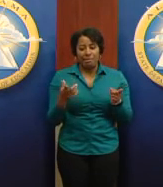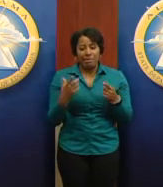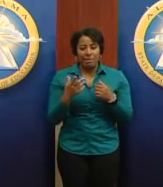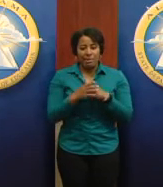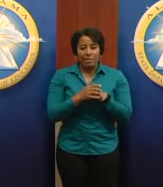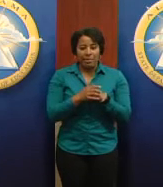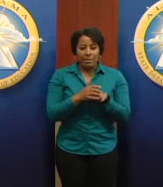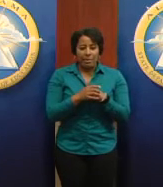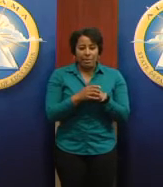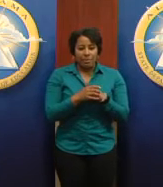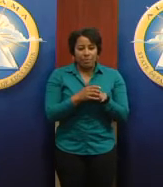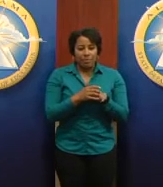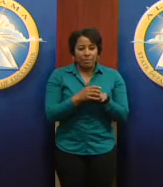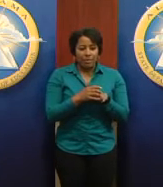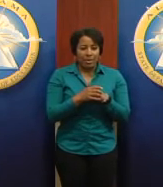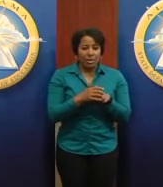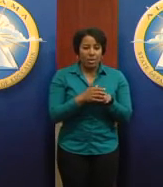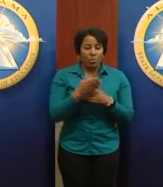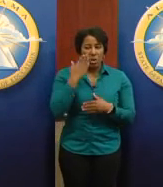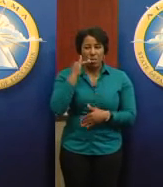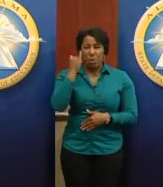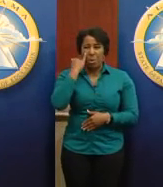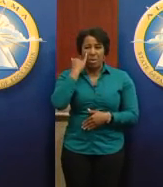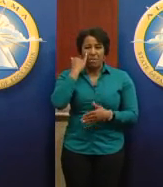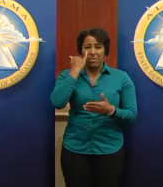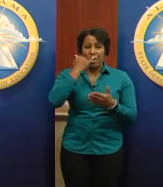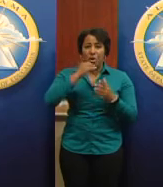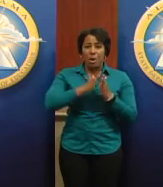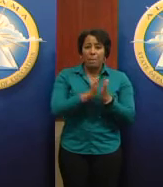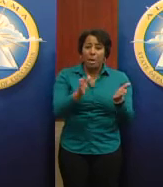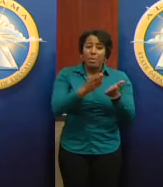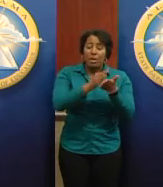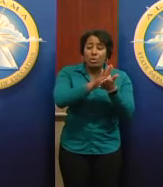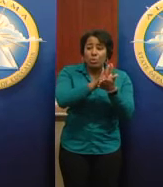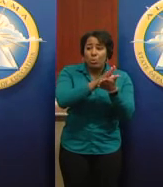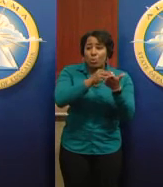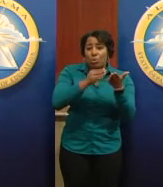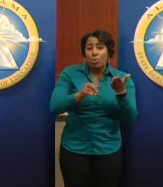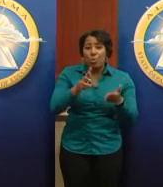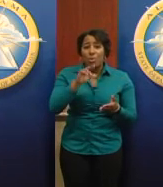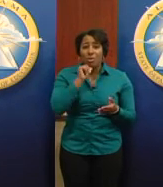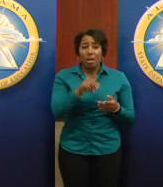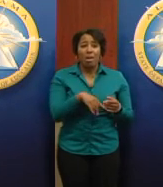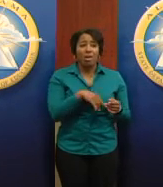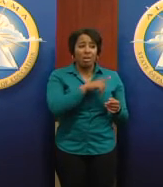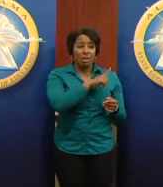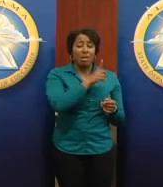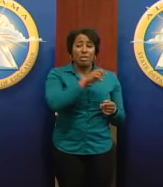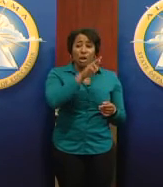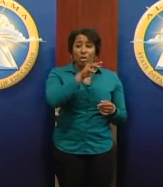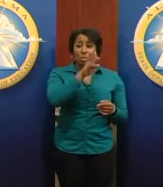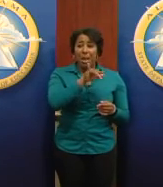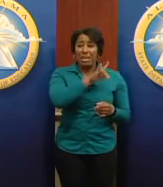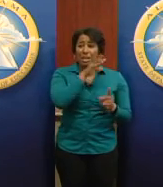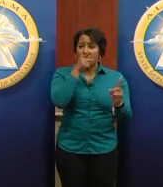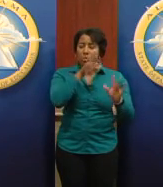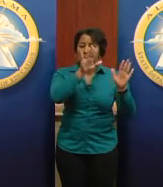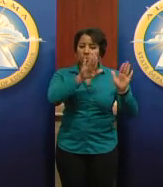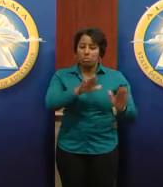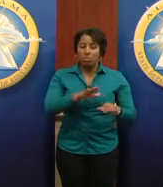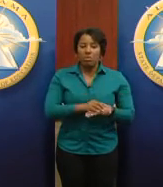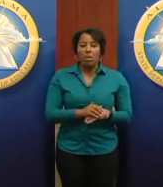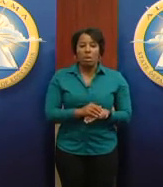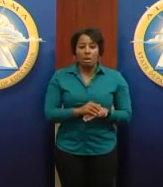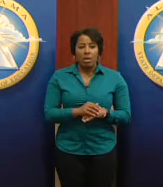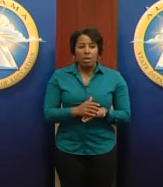assign specifically to whether they're a public school student or not. Dr. Mackey's point, though, is an excellent one. There are conditions like asthma,